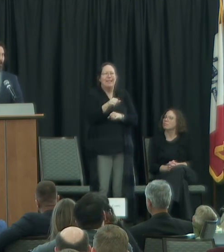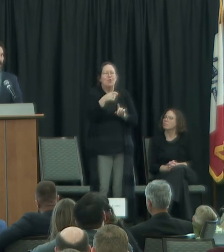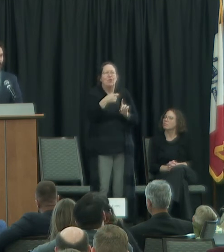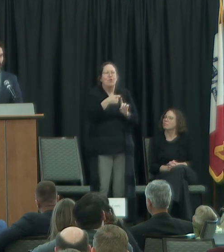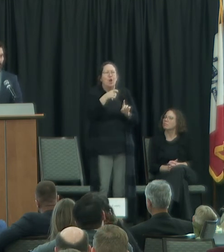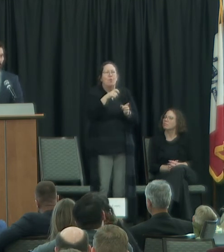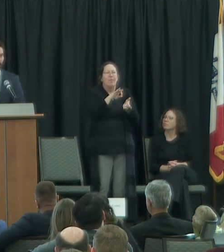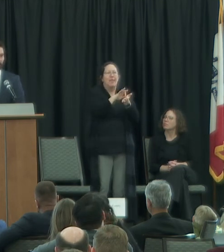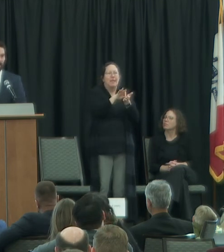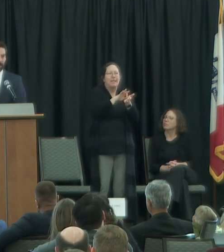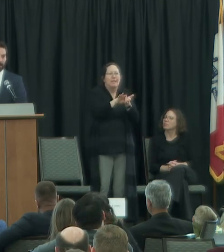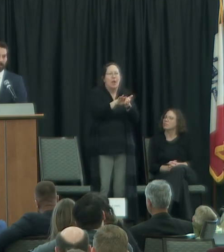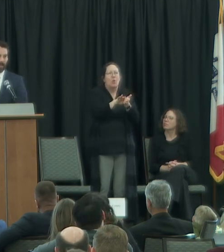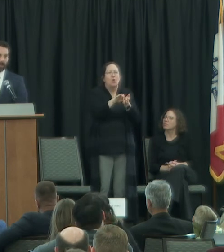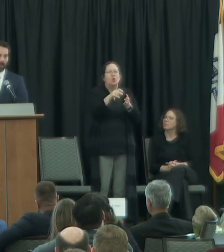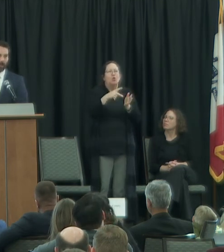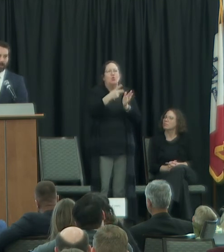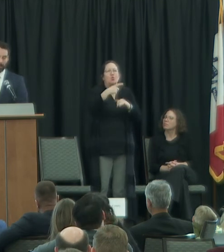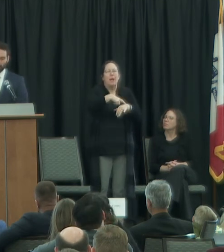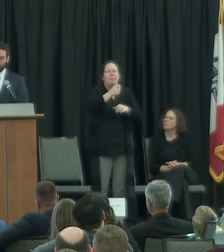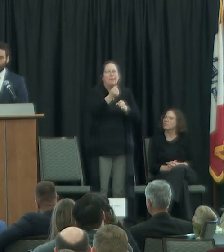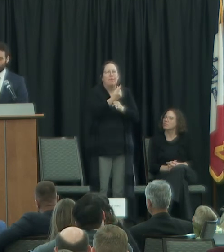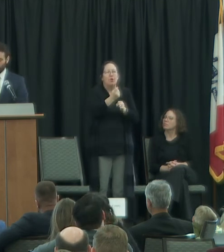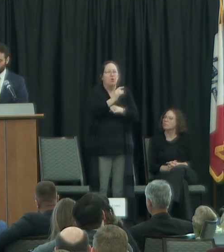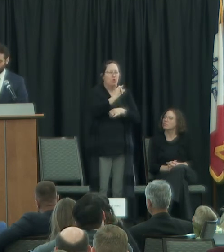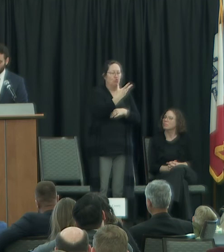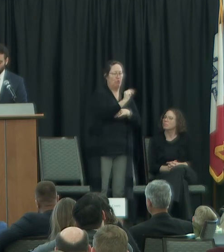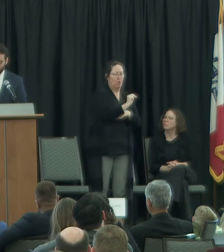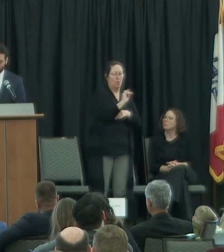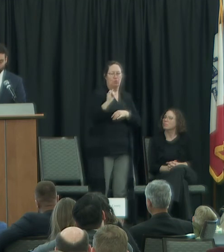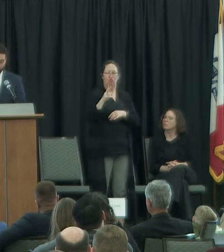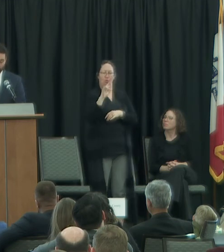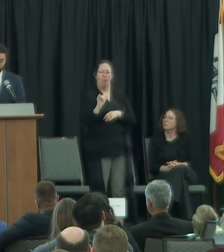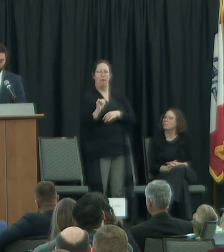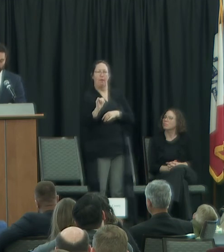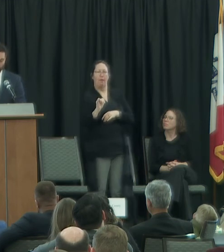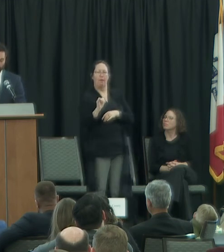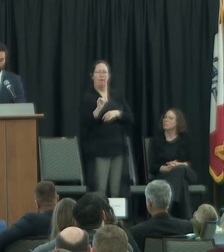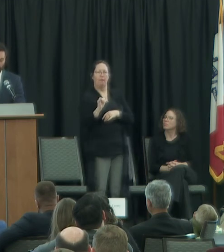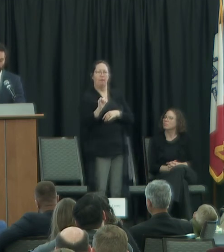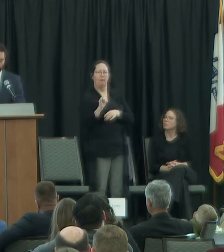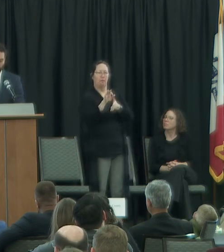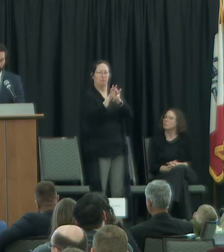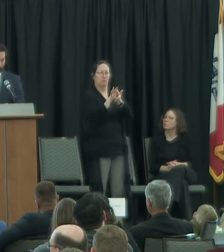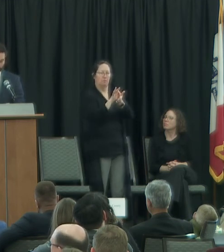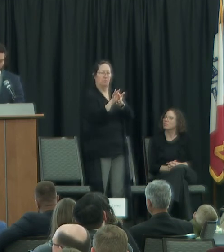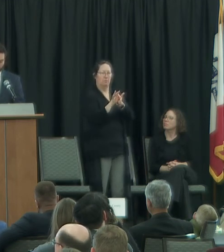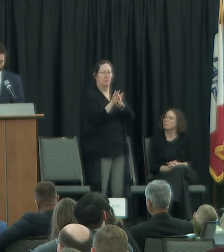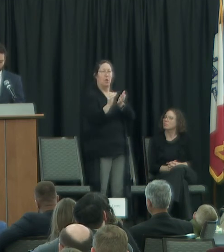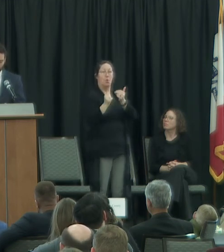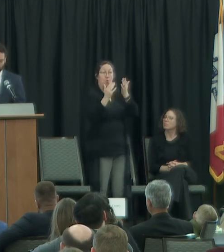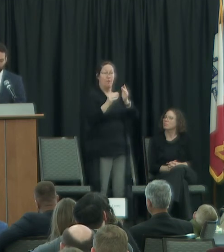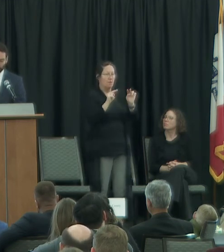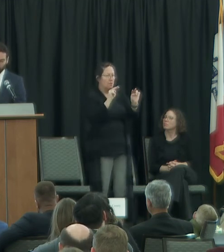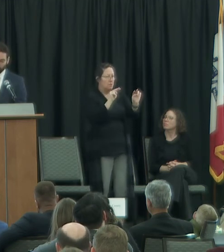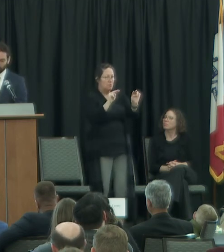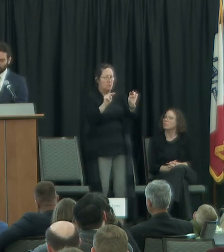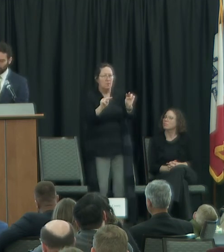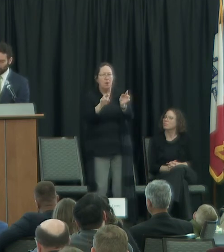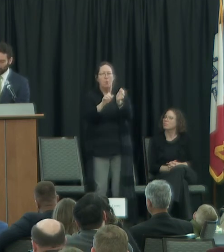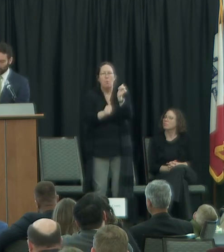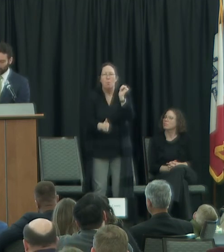count that's done twice a year in January and in July. And it's routinely noted by, again, these providers who see that